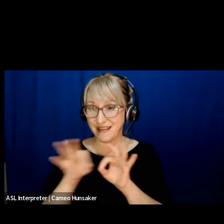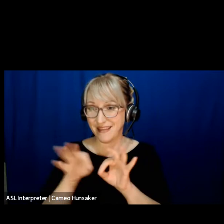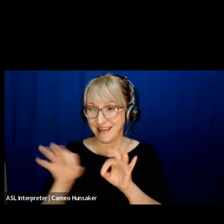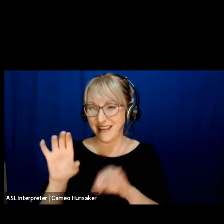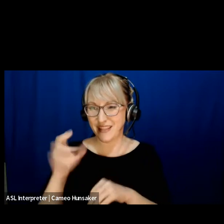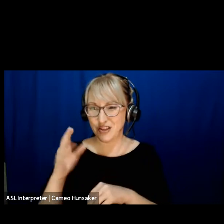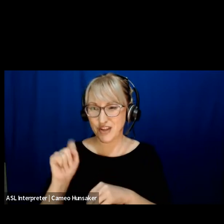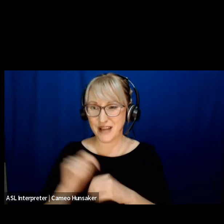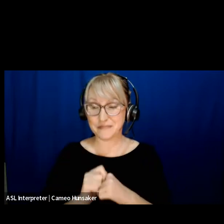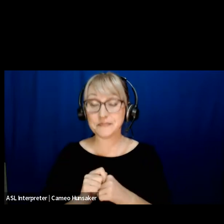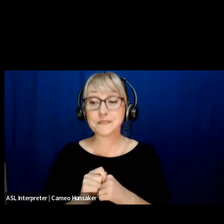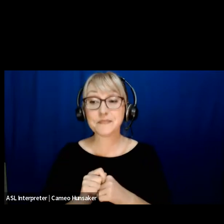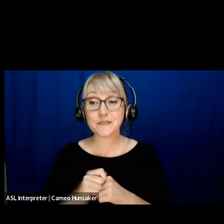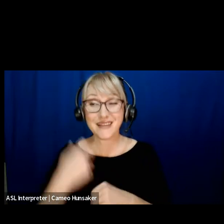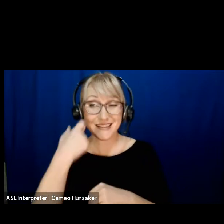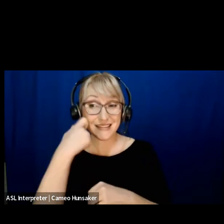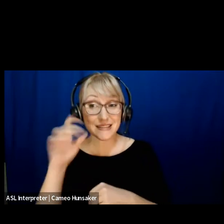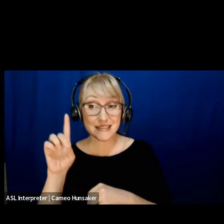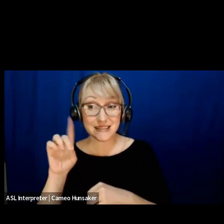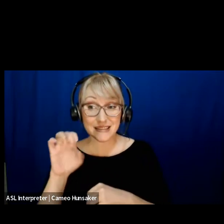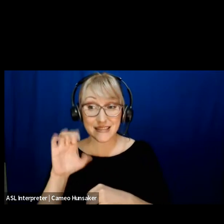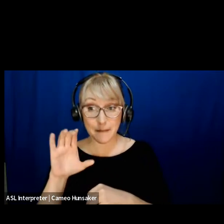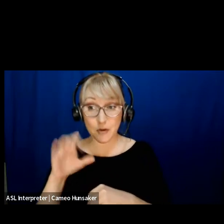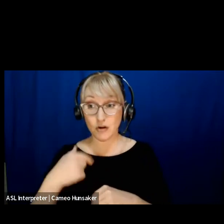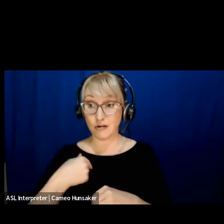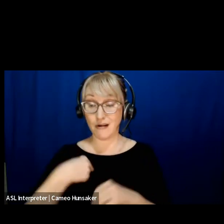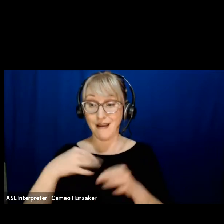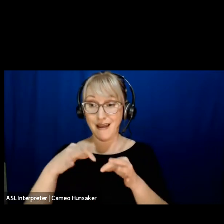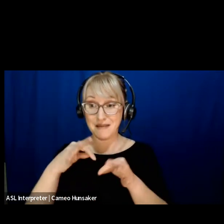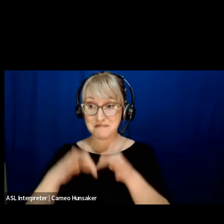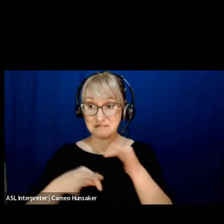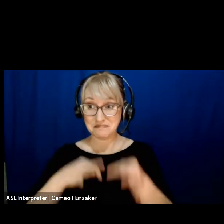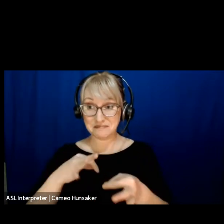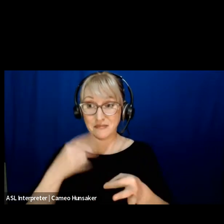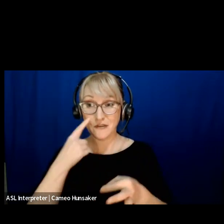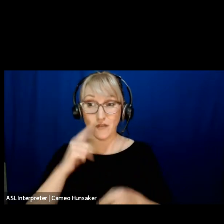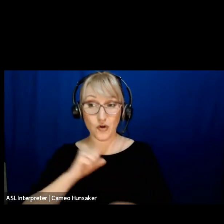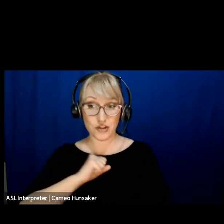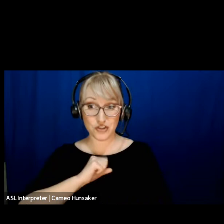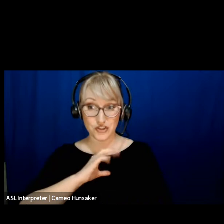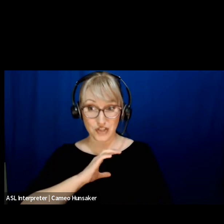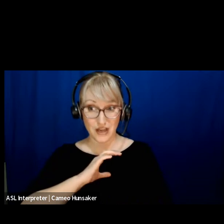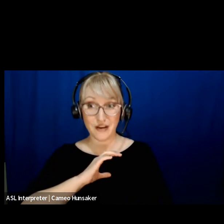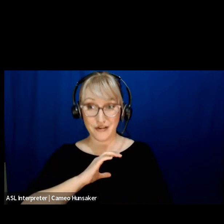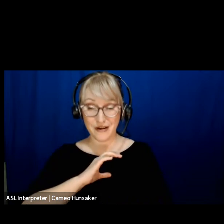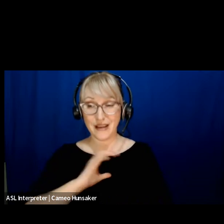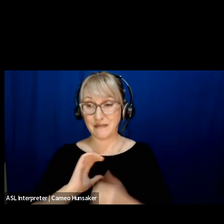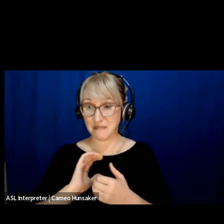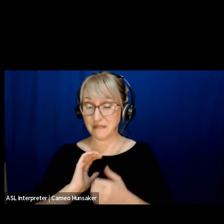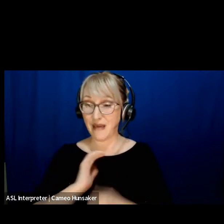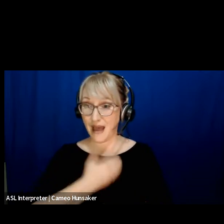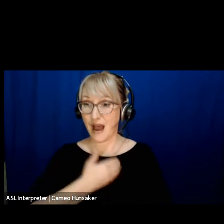Last December, I substituted for Sherry Khan, our executive